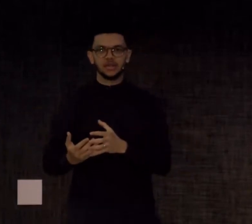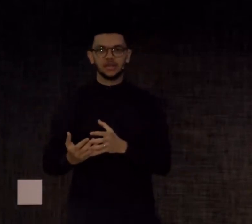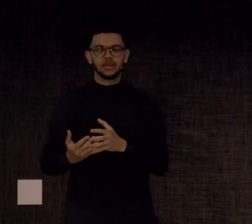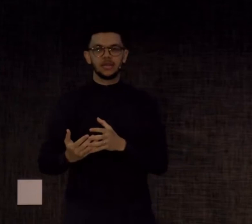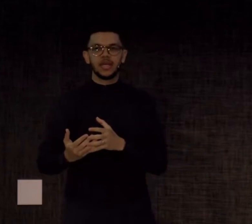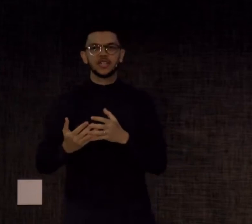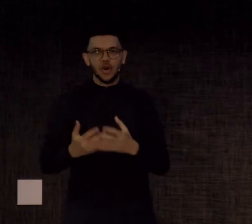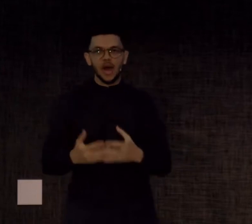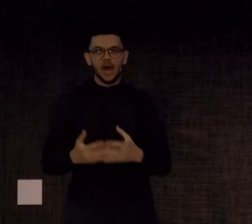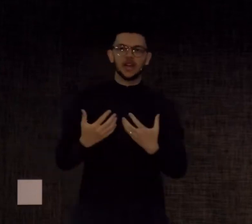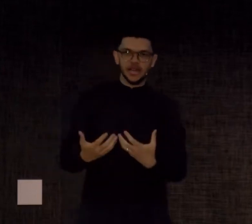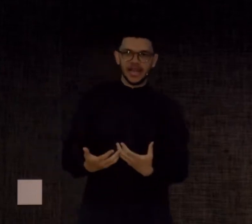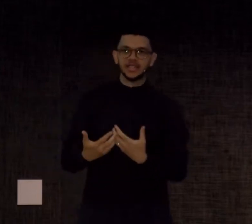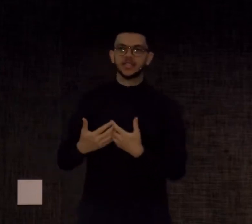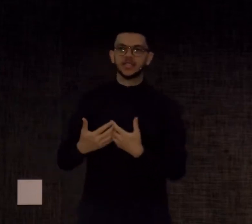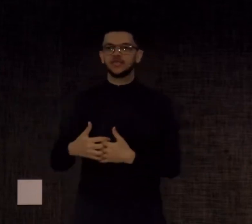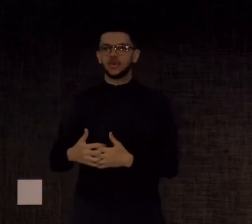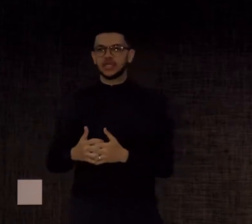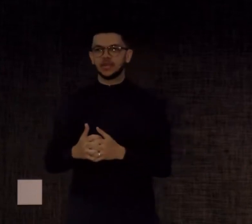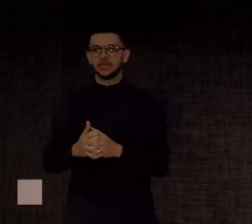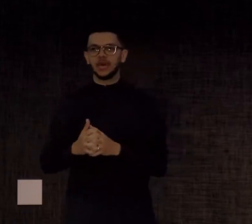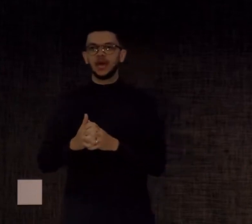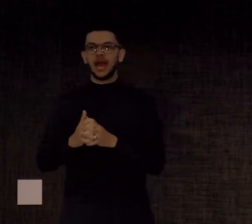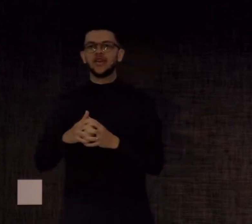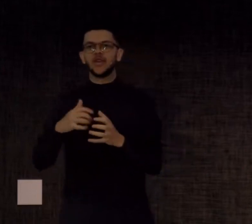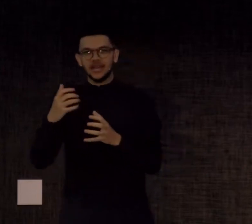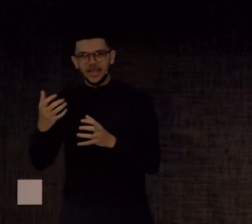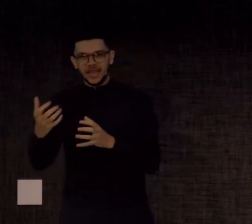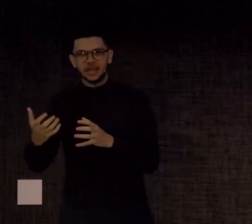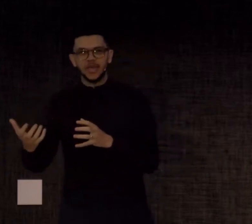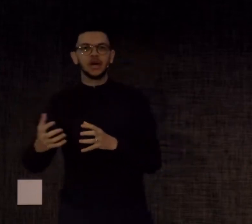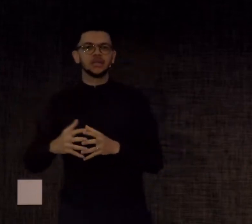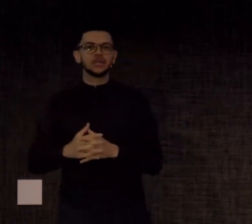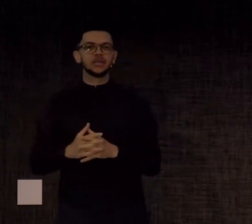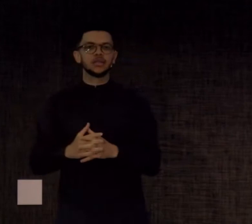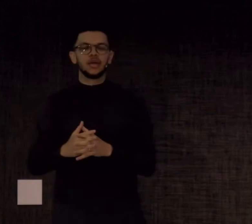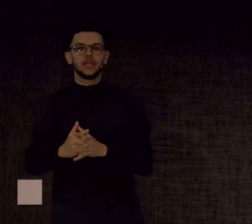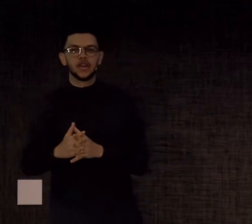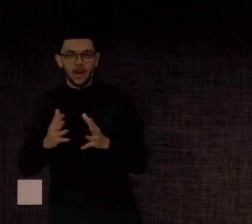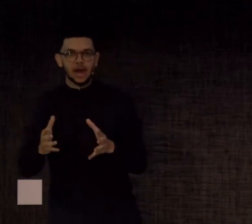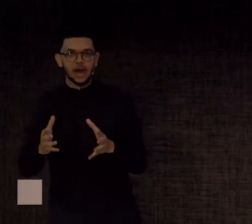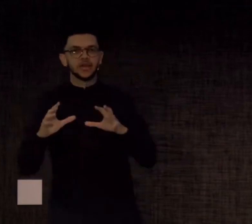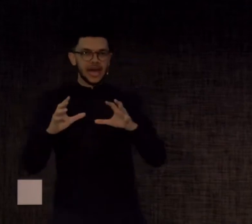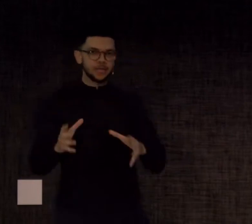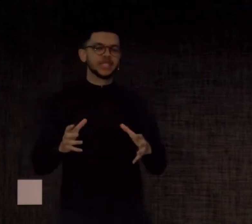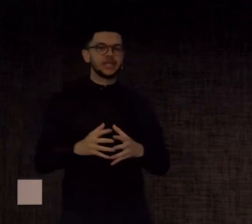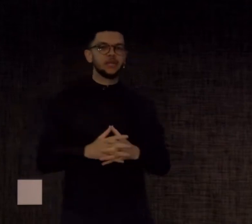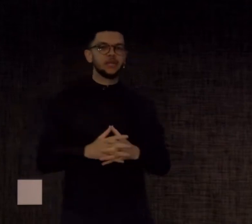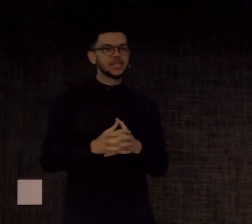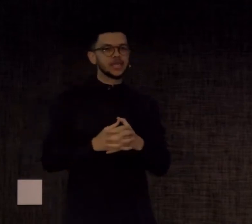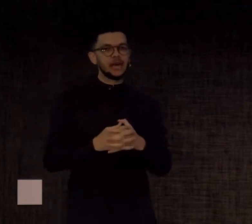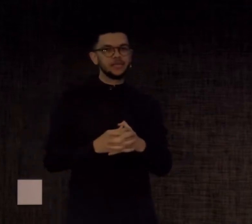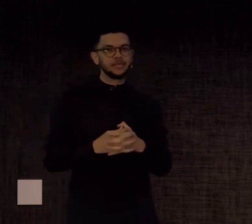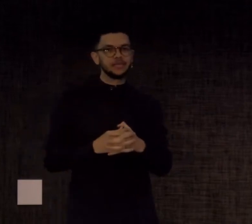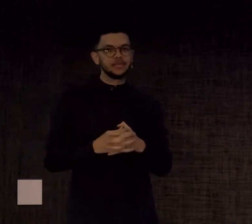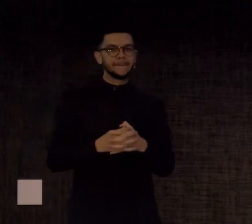orthodoxy. It requires going against received wisdom and really thinking beyond the crowd at a particular moment